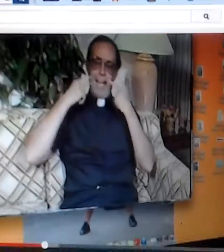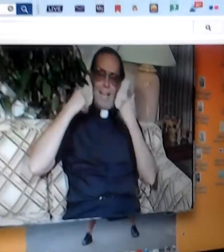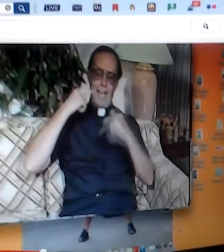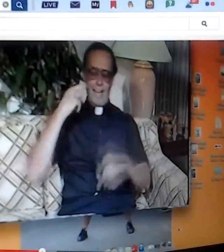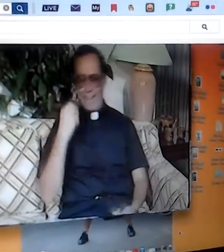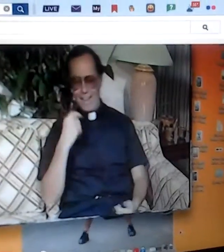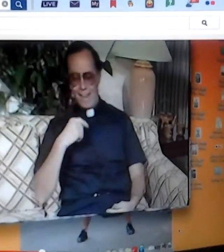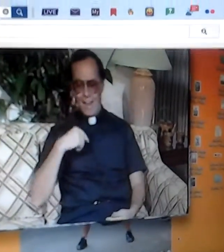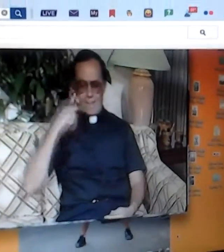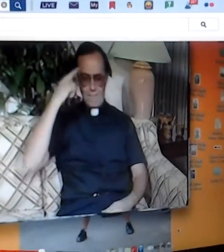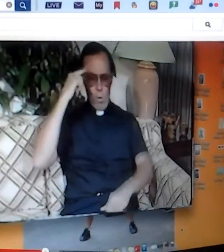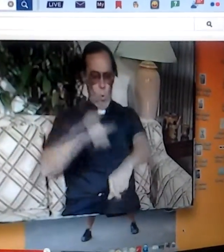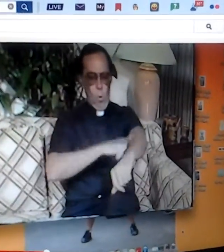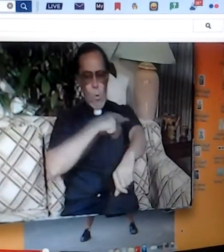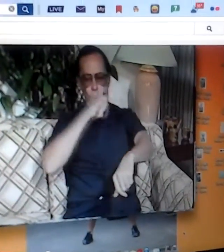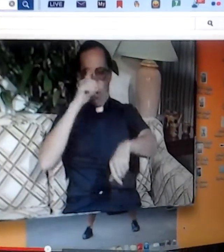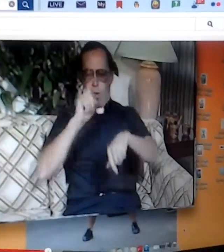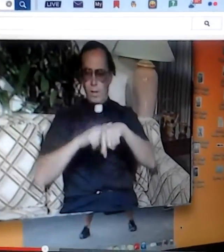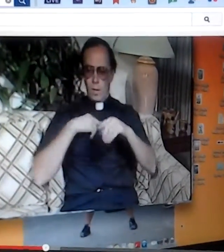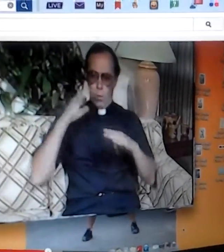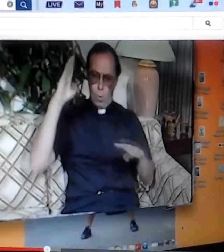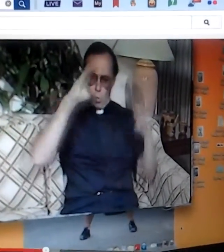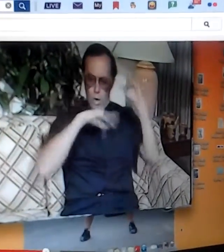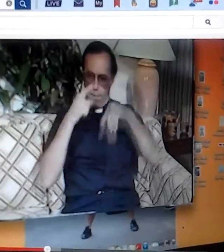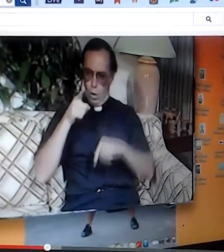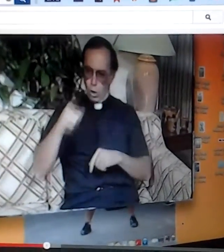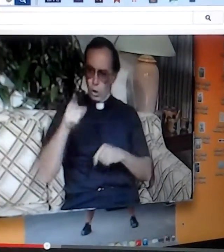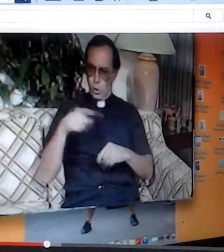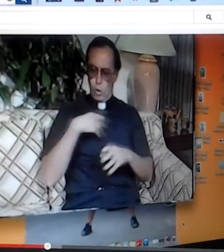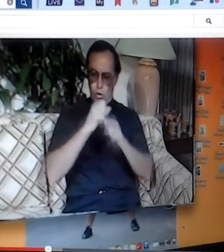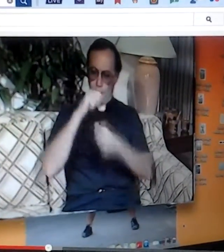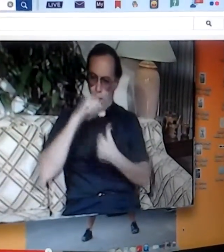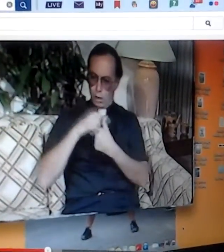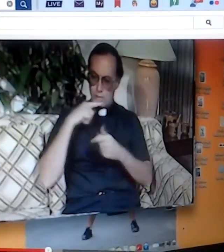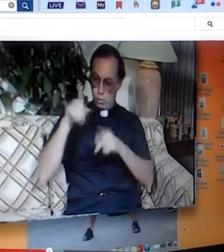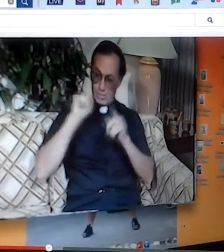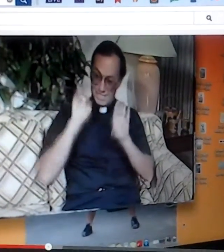Impossible." So he started laughing.